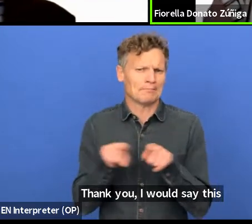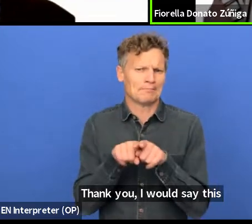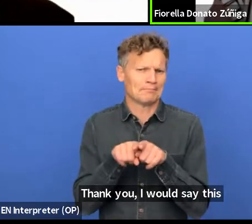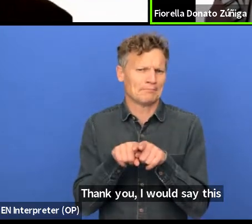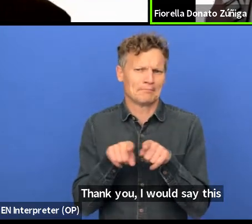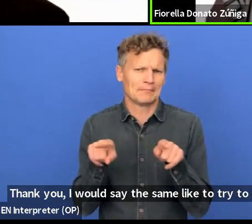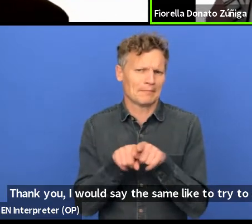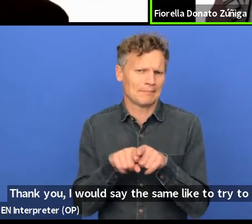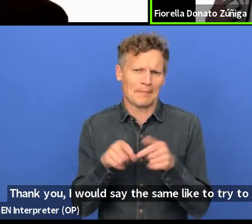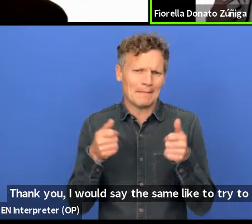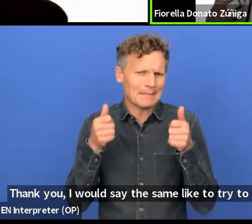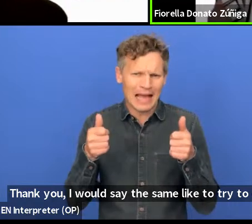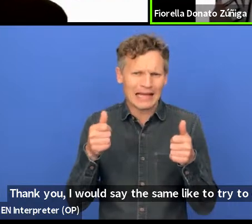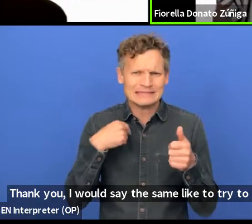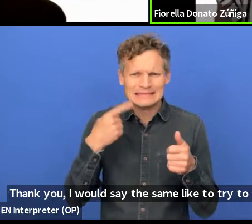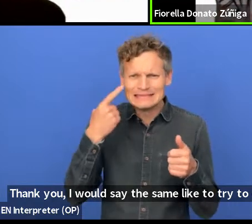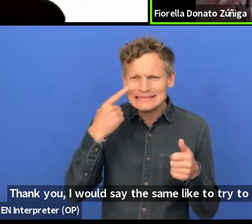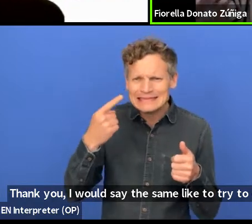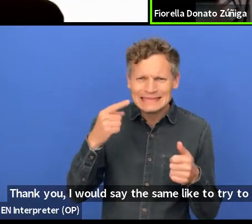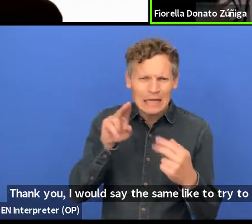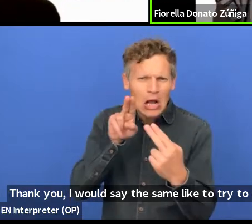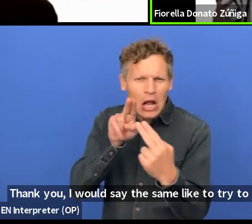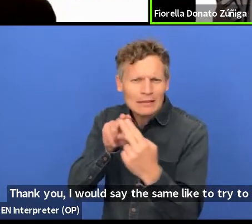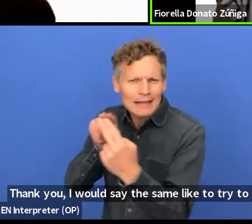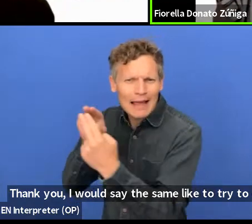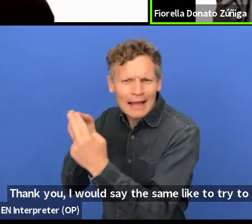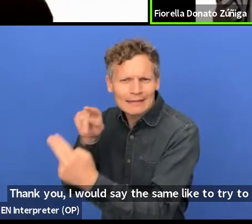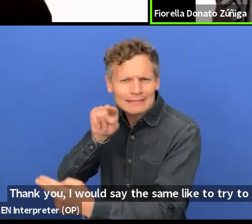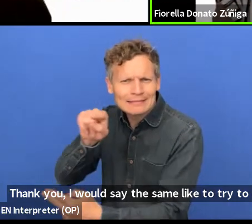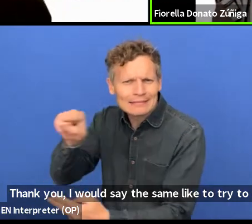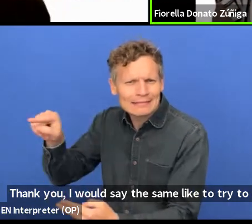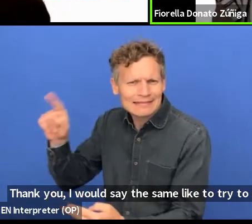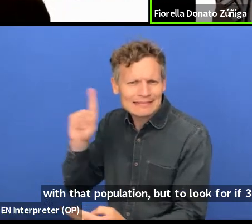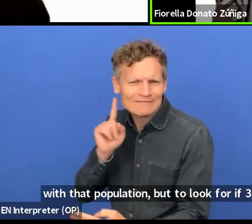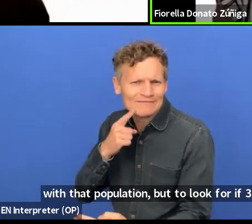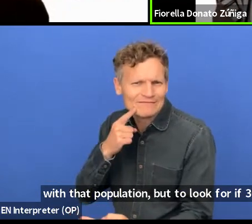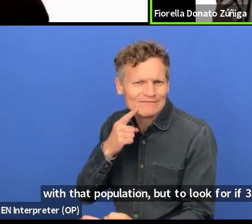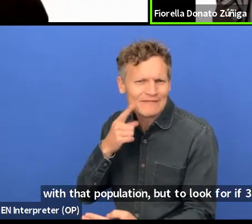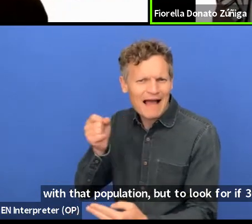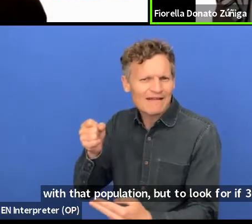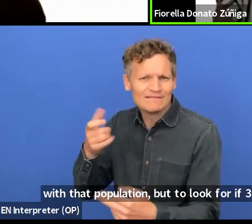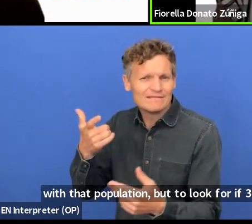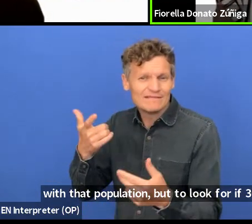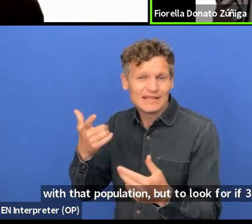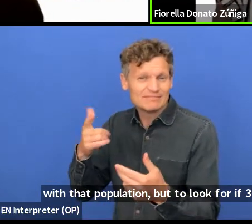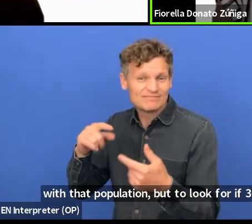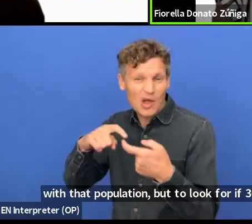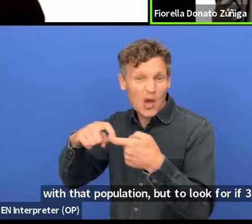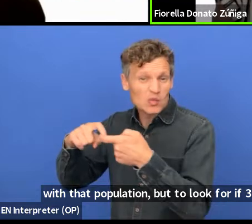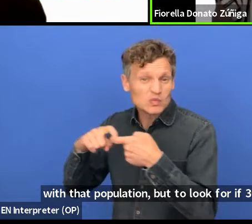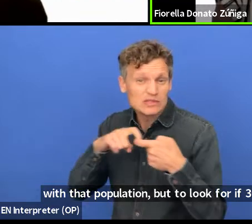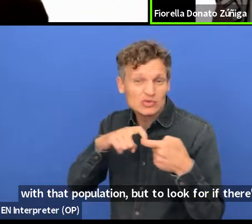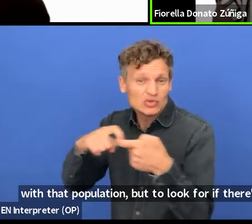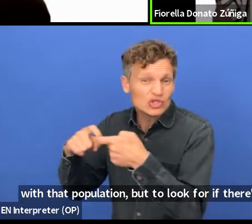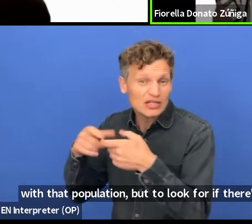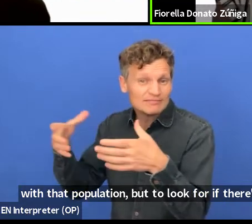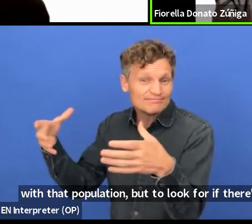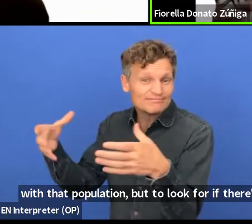deaf population, try to look for if there's any association of deaf